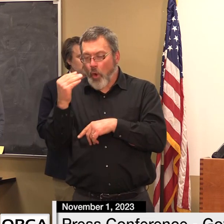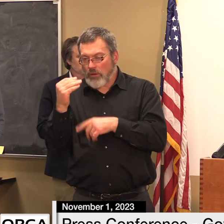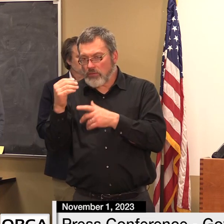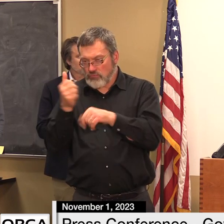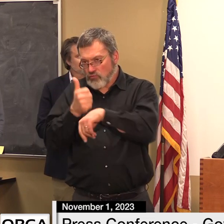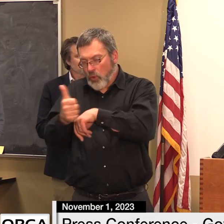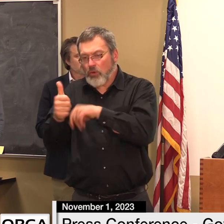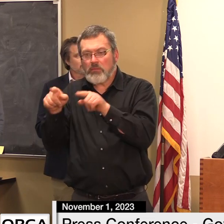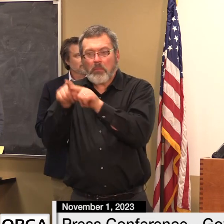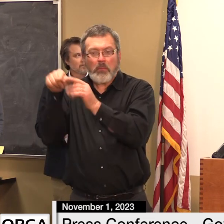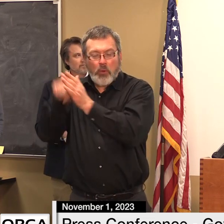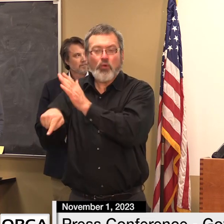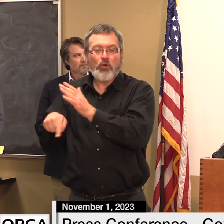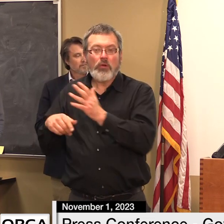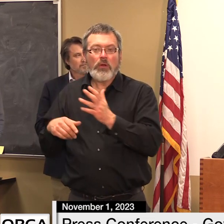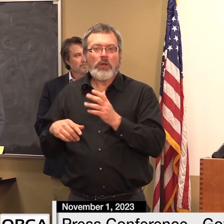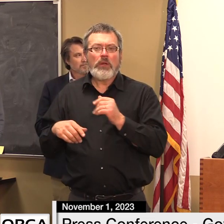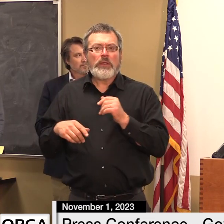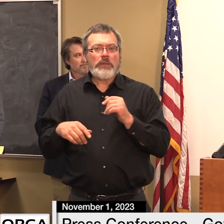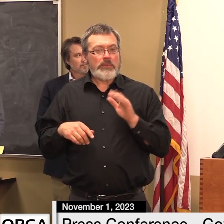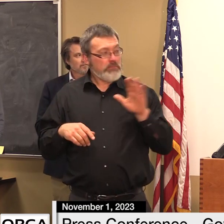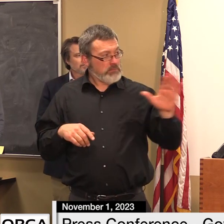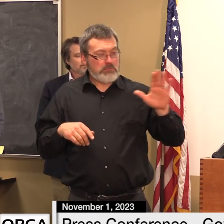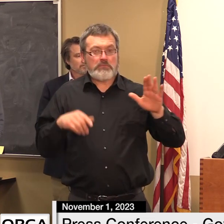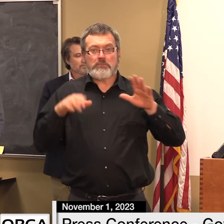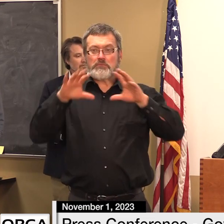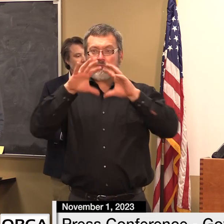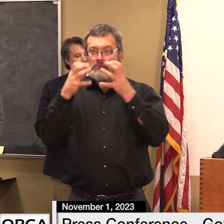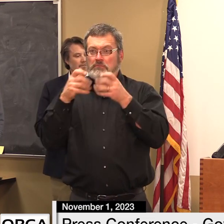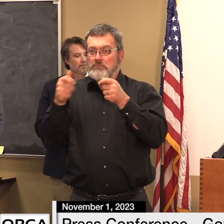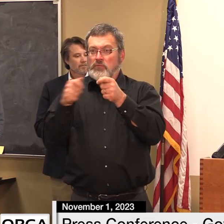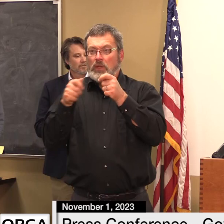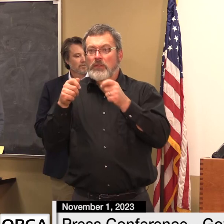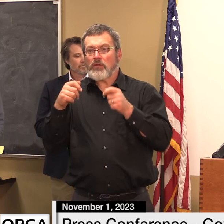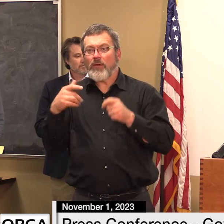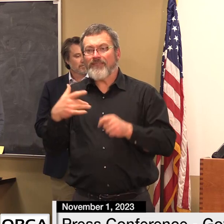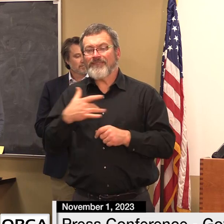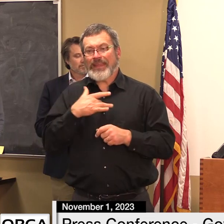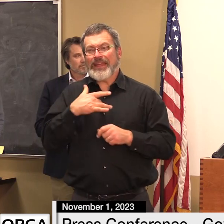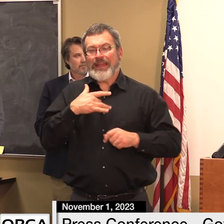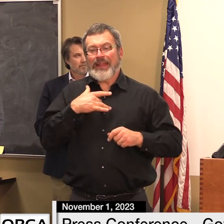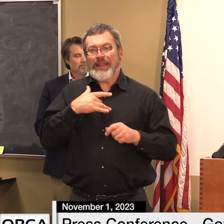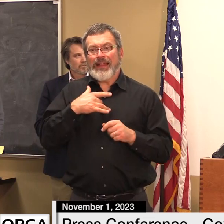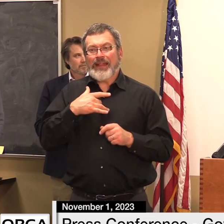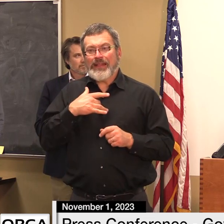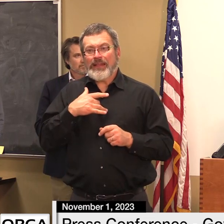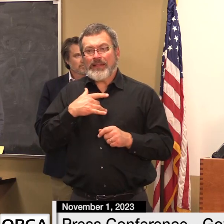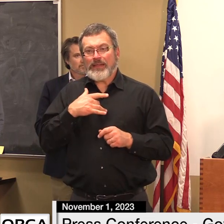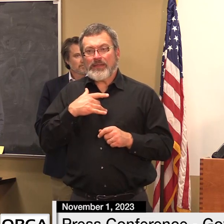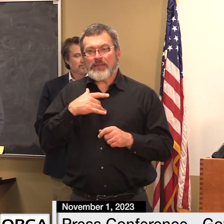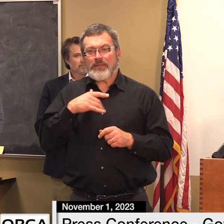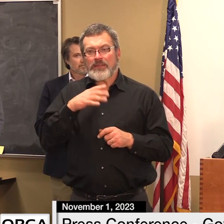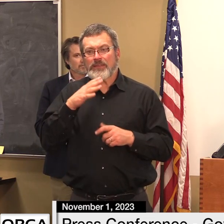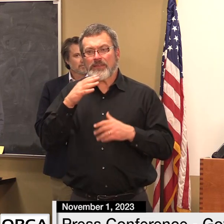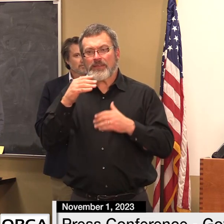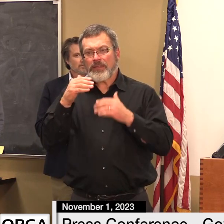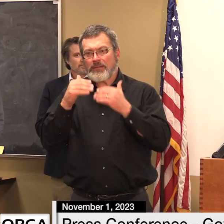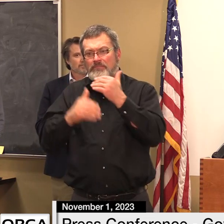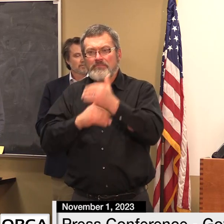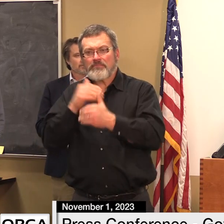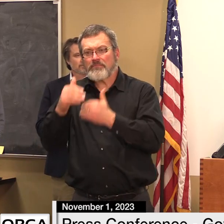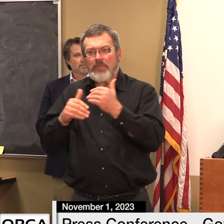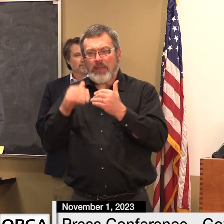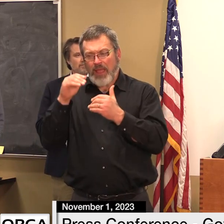is your administration taking any action in response to the unprecedented number of homicides and suspicious